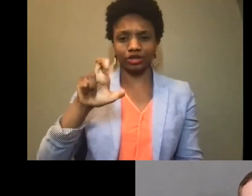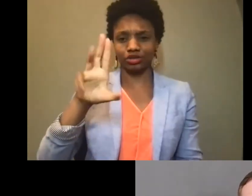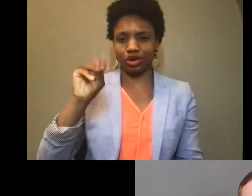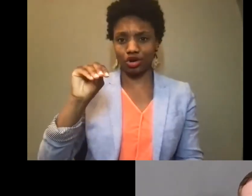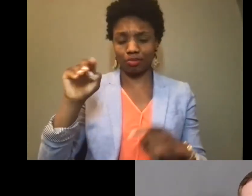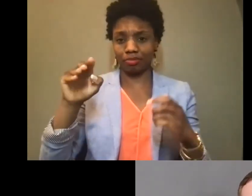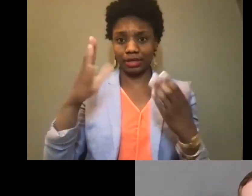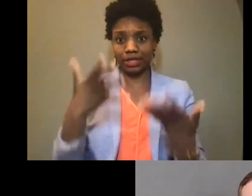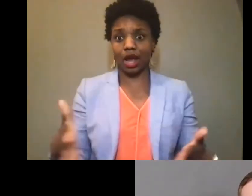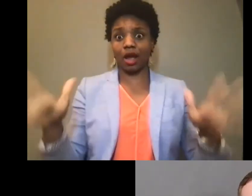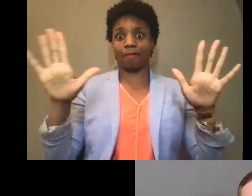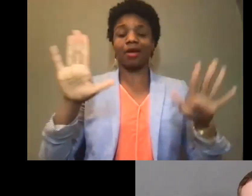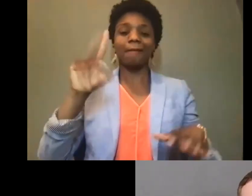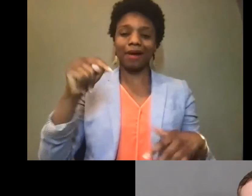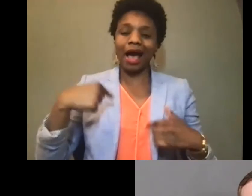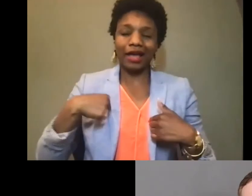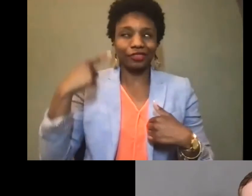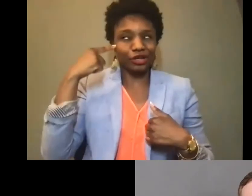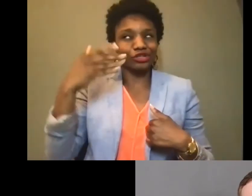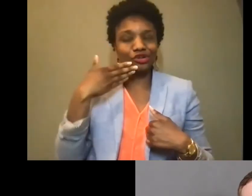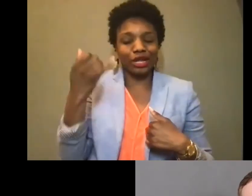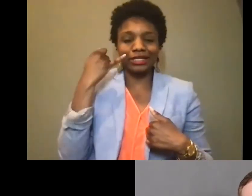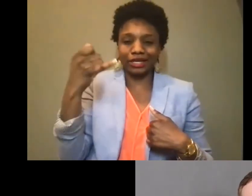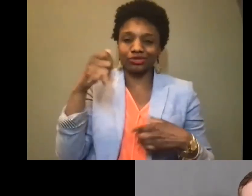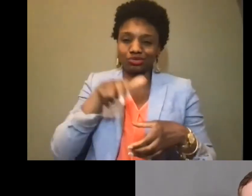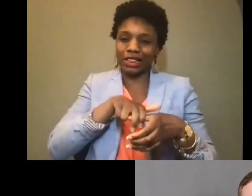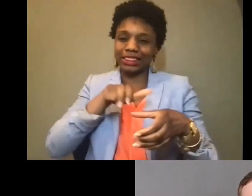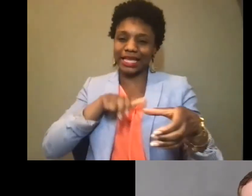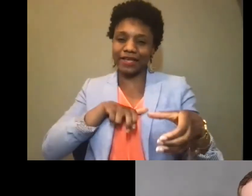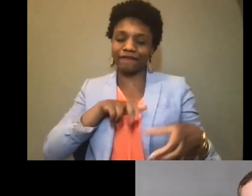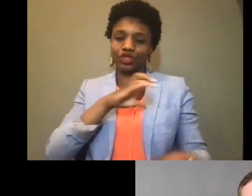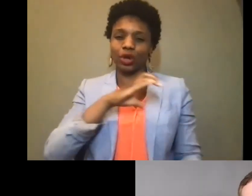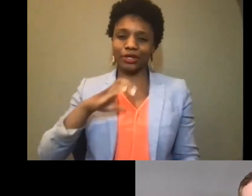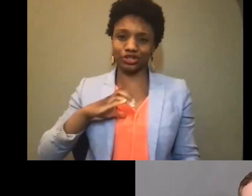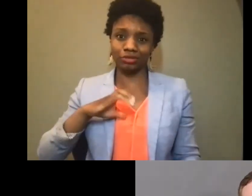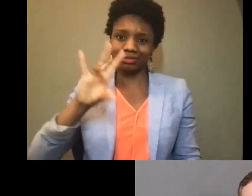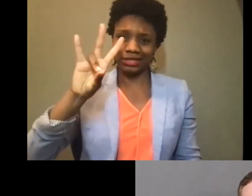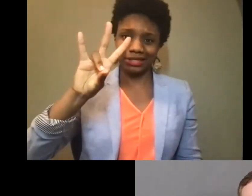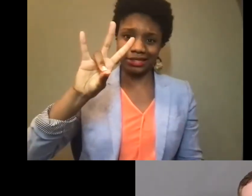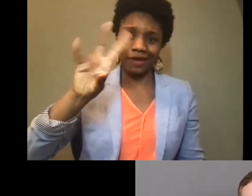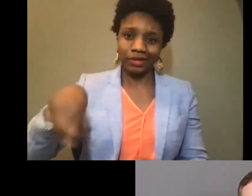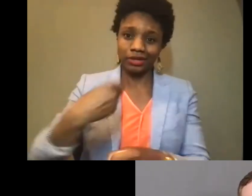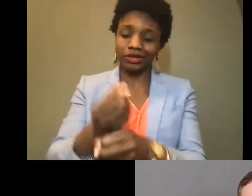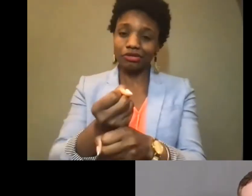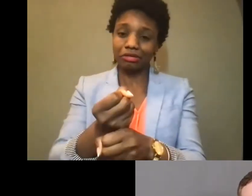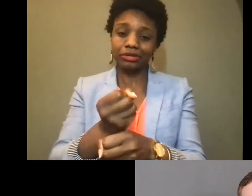me to leave the commission, because I have been here 7 years and I know what Tim means